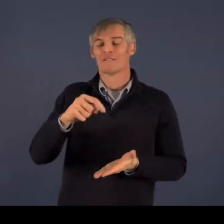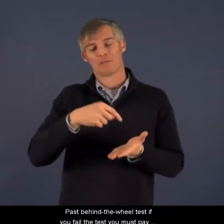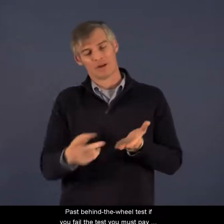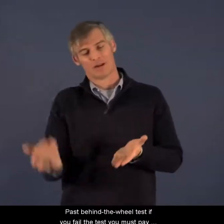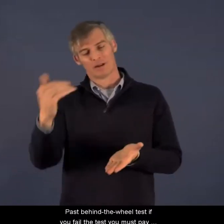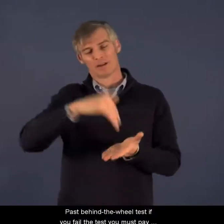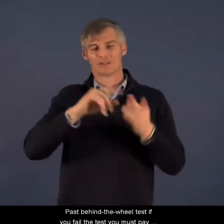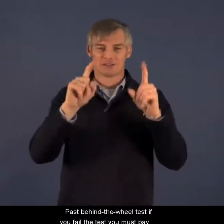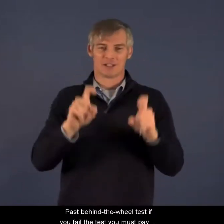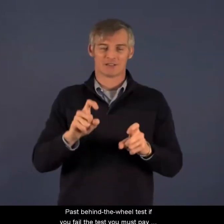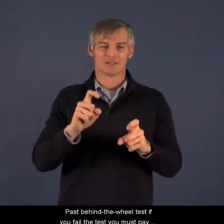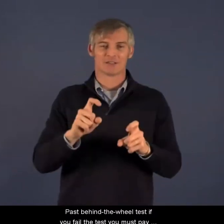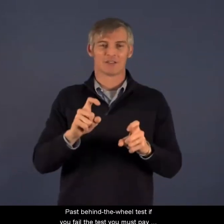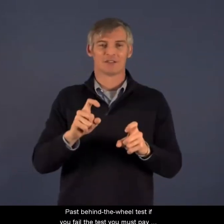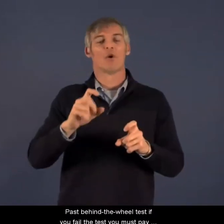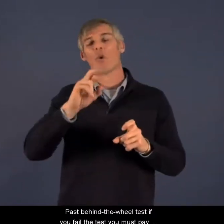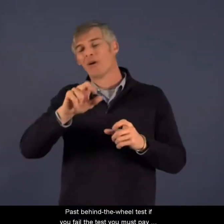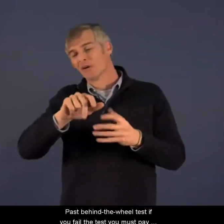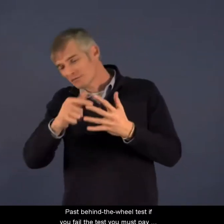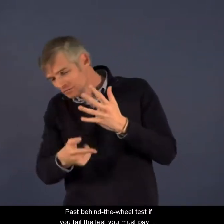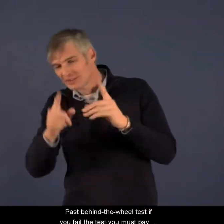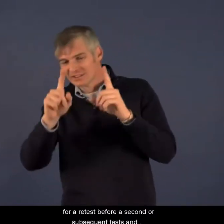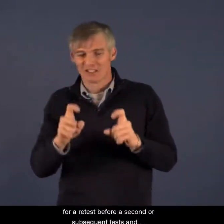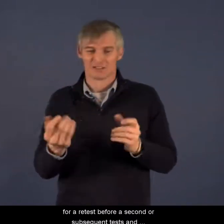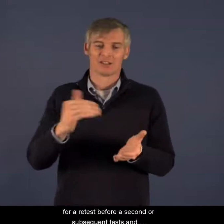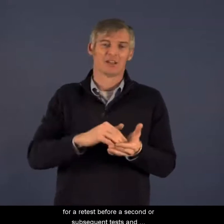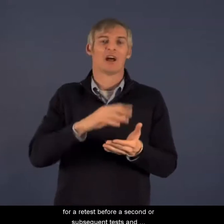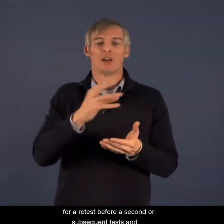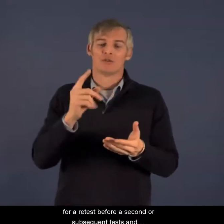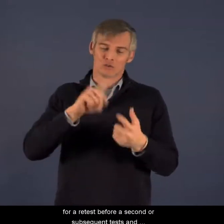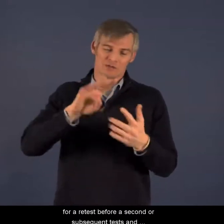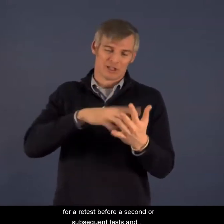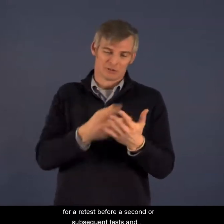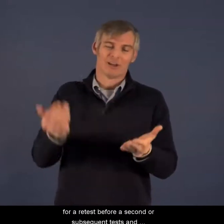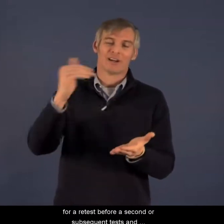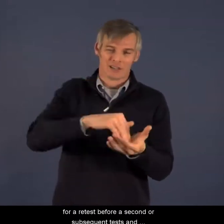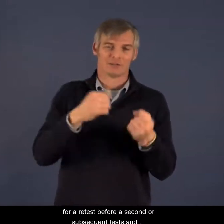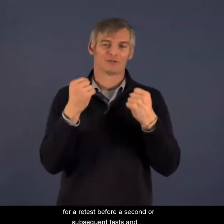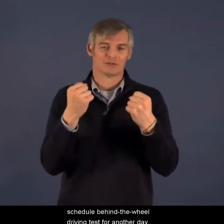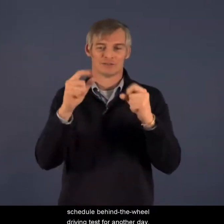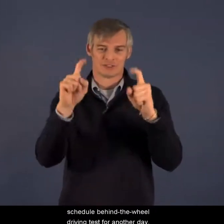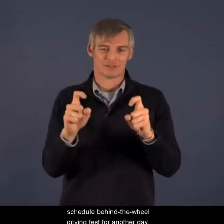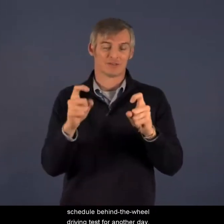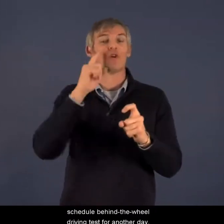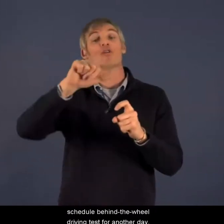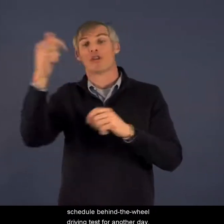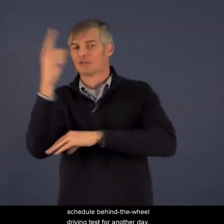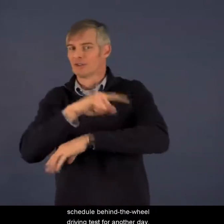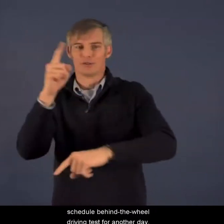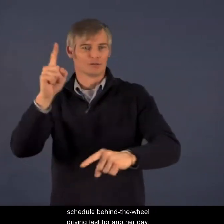Pass the behind-the-wheel test. If you fail the test, you must pay for a retest fee for a second or subsequent test and schedule a behind-the-wheel driving